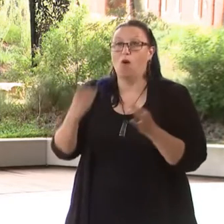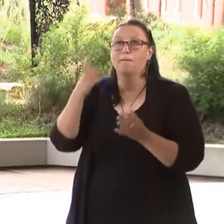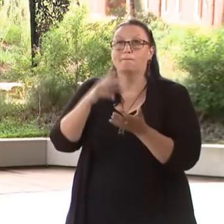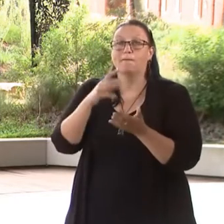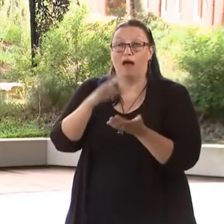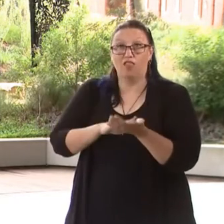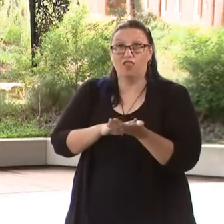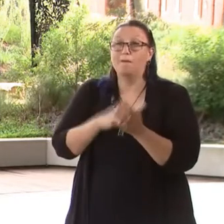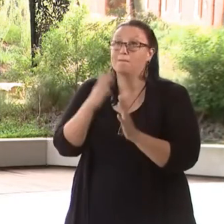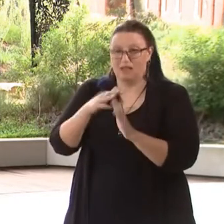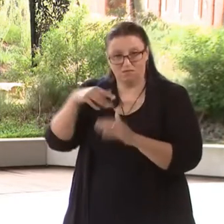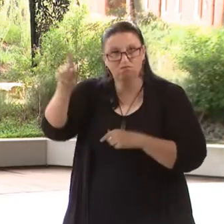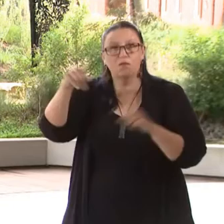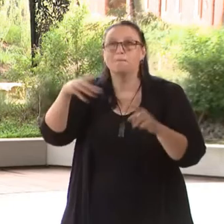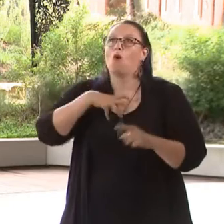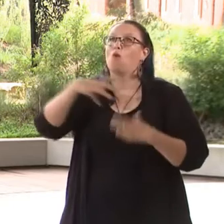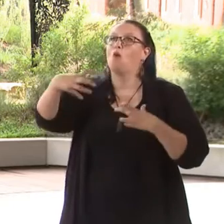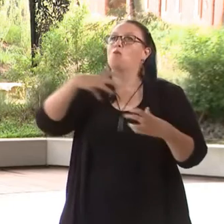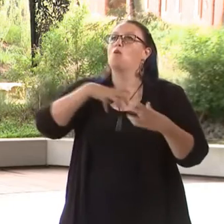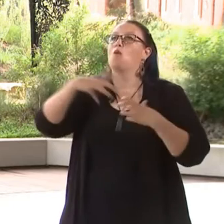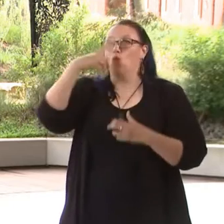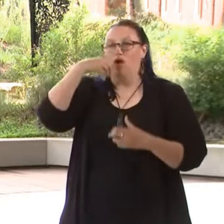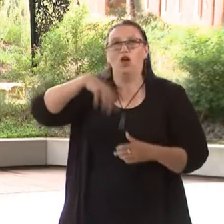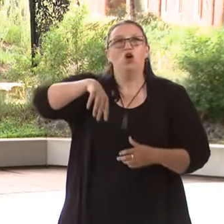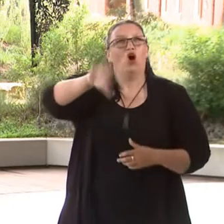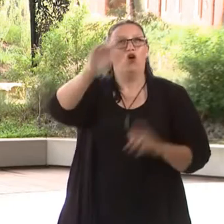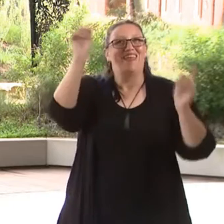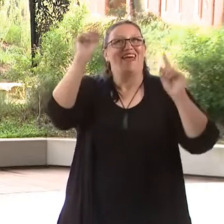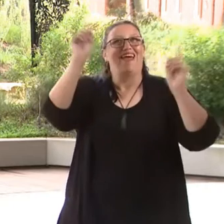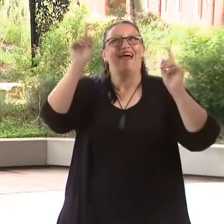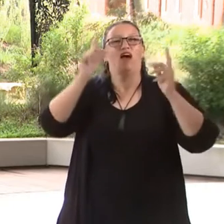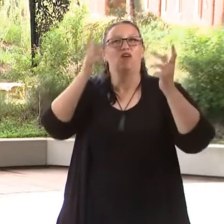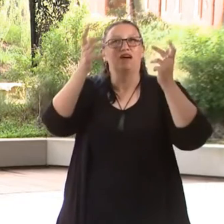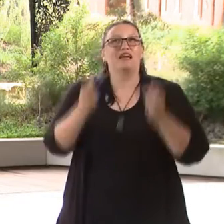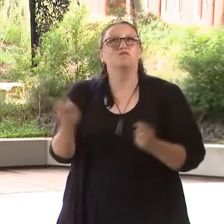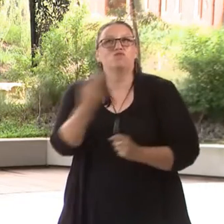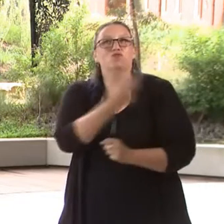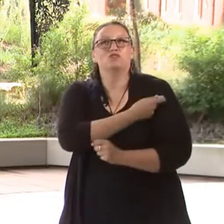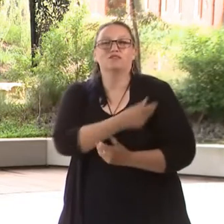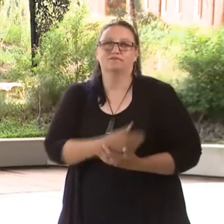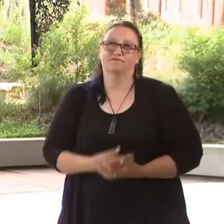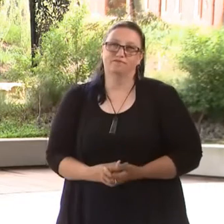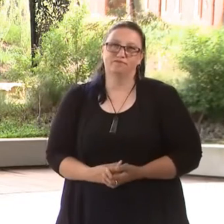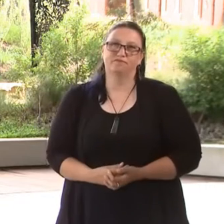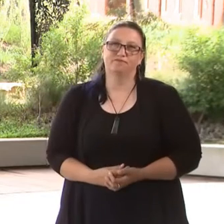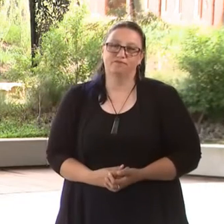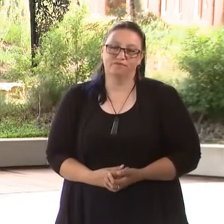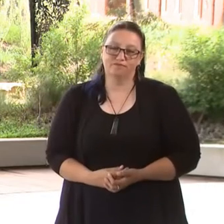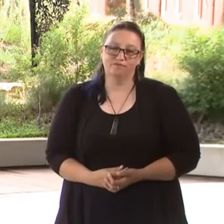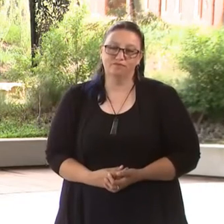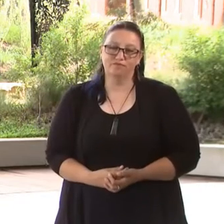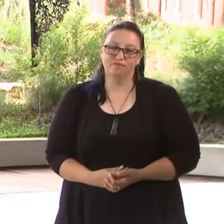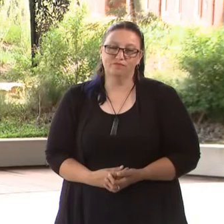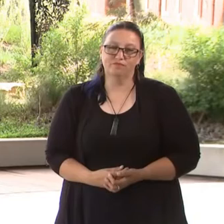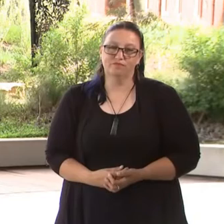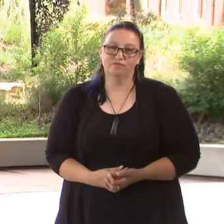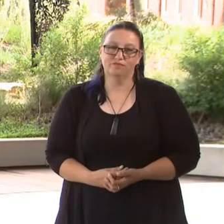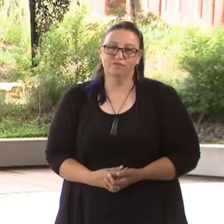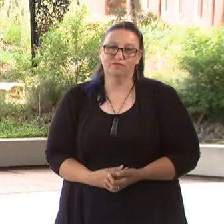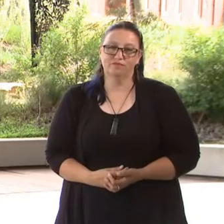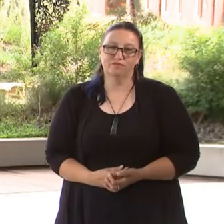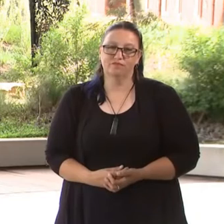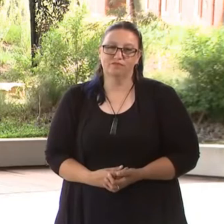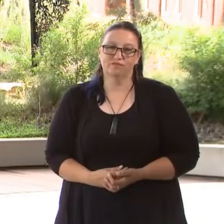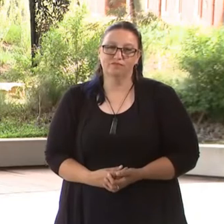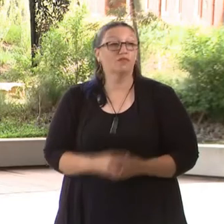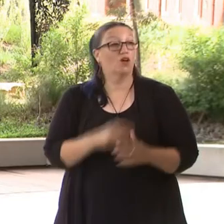our state today who are eligible for that booster shot. So as we spoke earlier, in terms of the ICU numbers, in terms of the